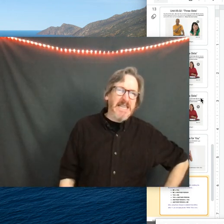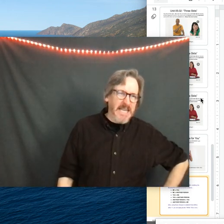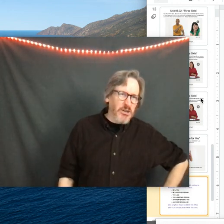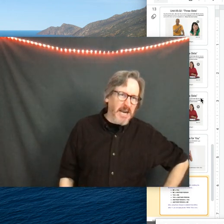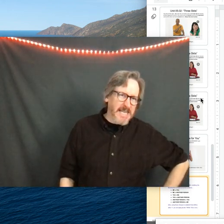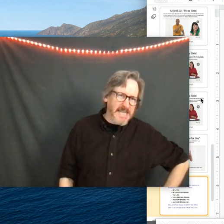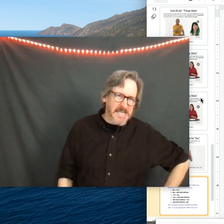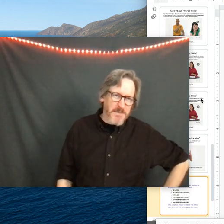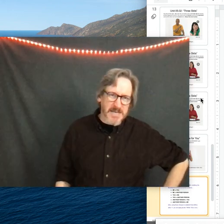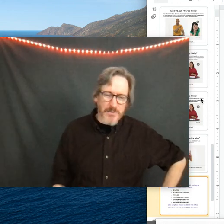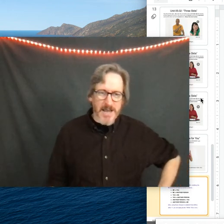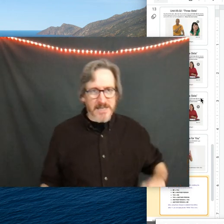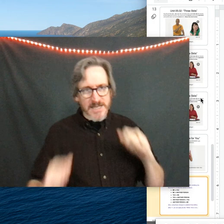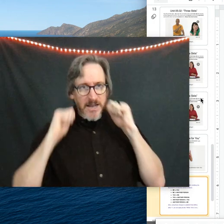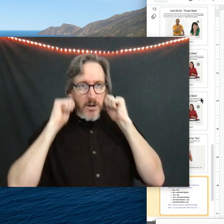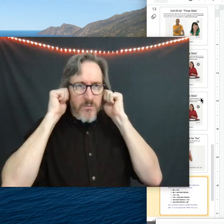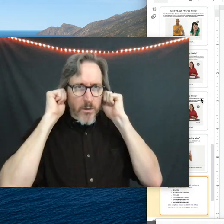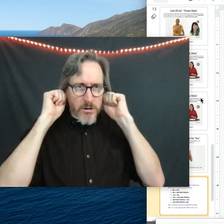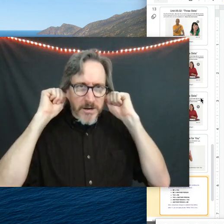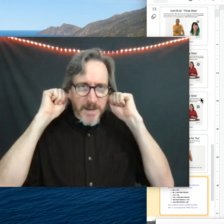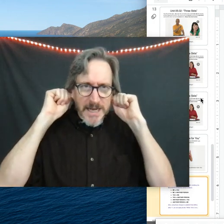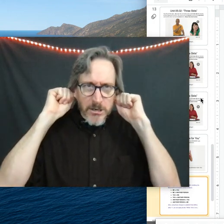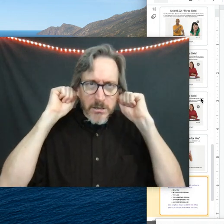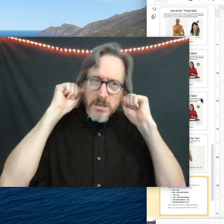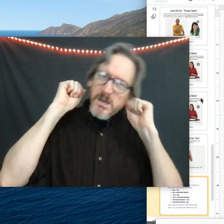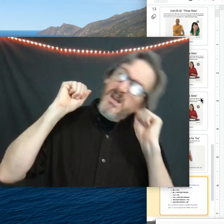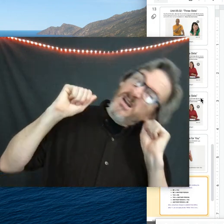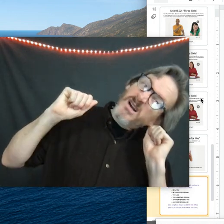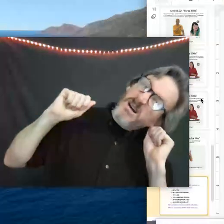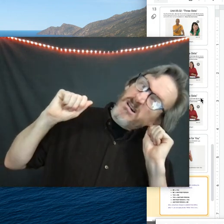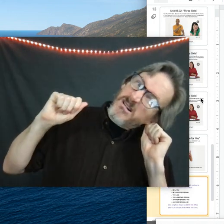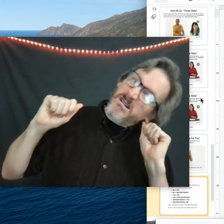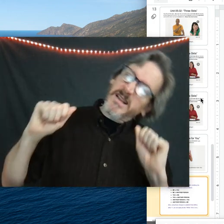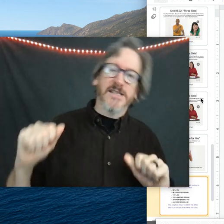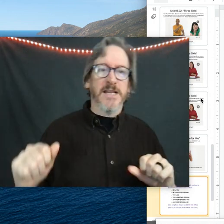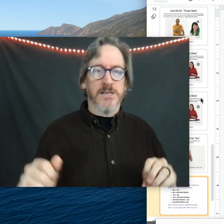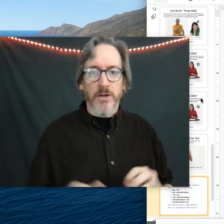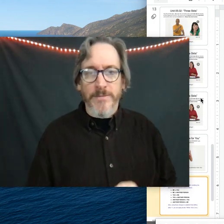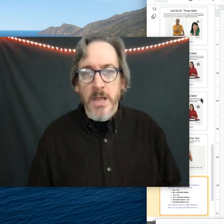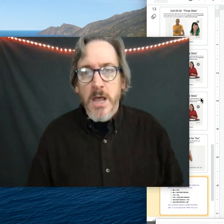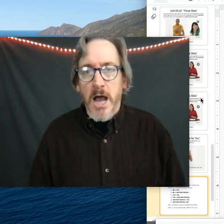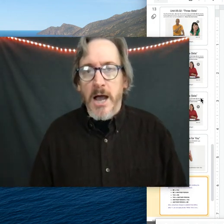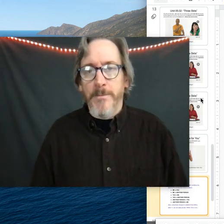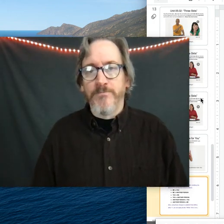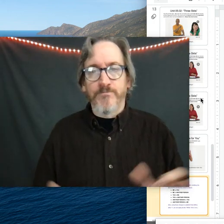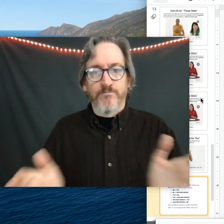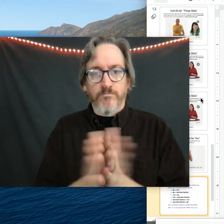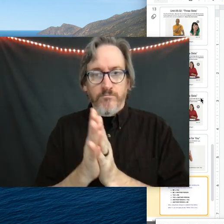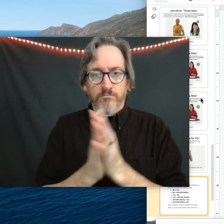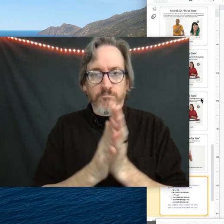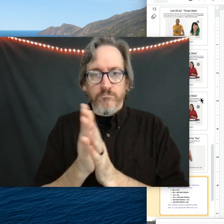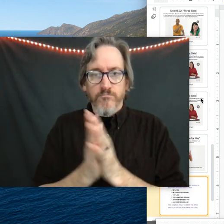as clear. I guess that's the best way I can say it. I have water in my ear. Oh, that stinks. Okay.